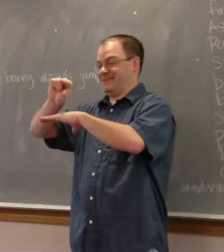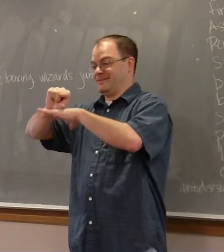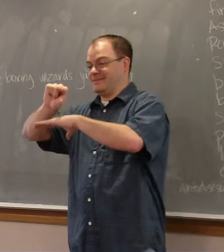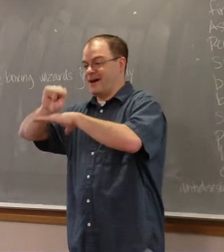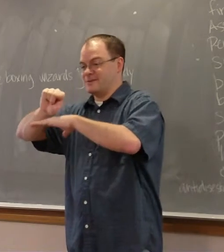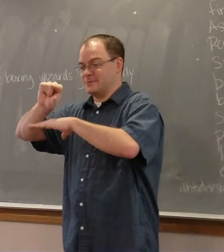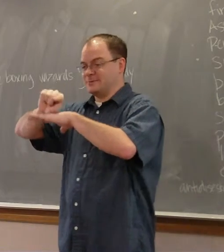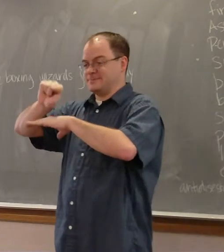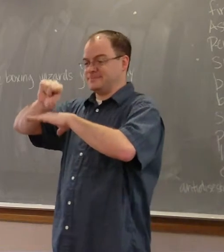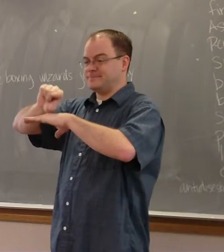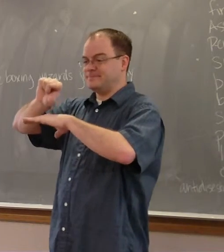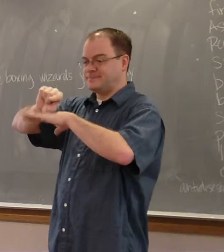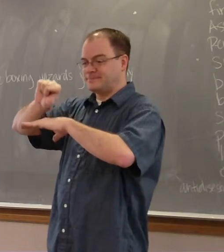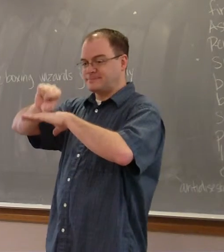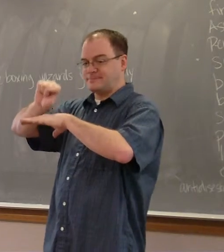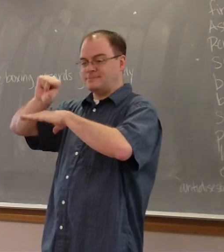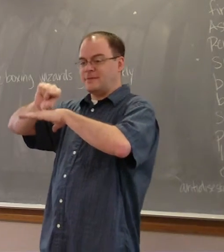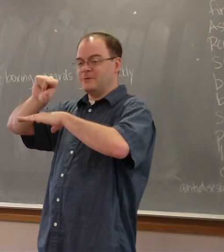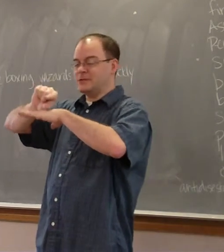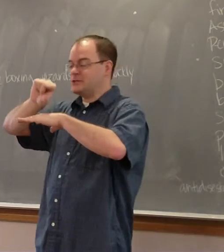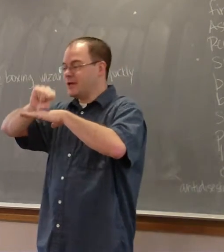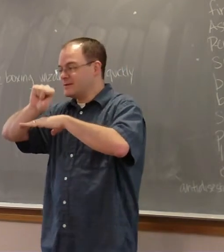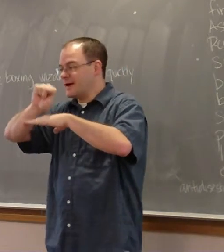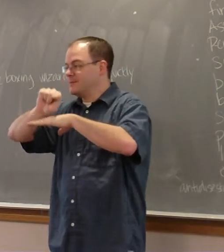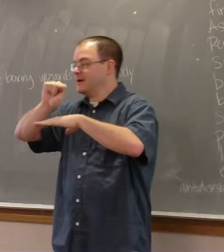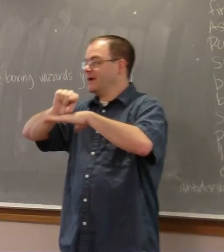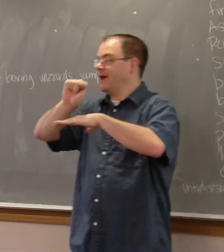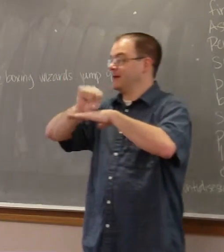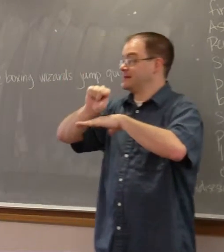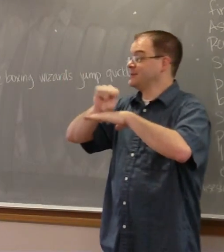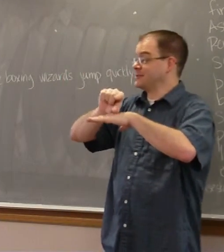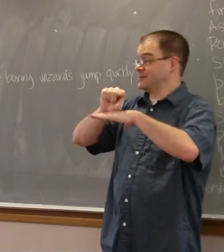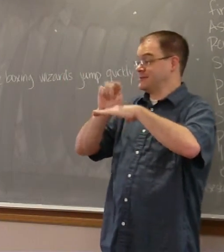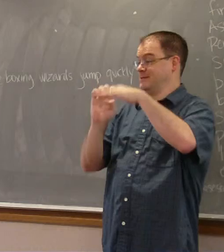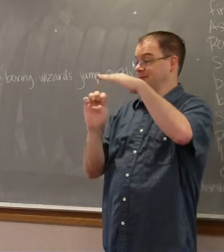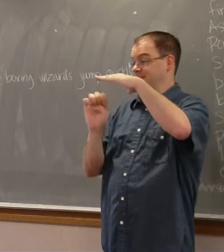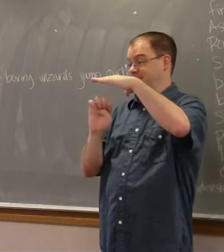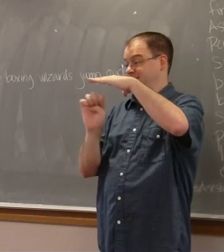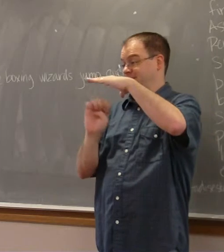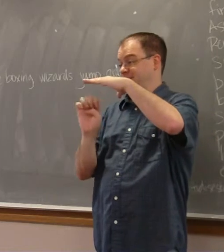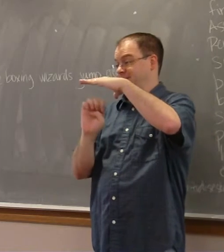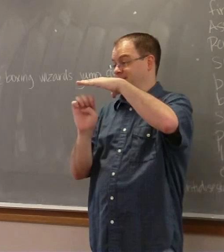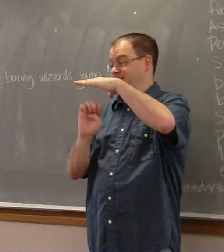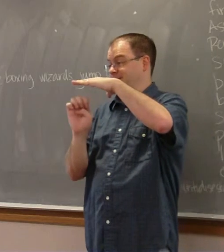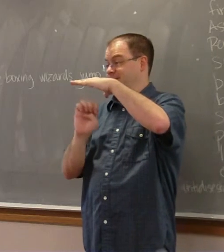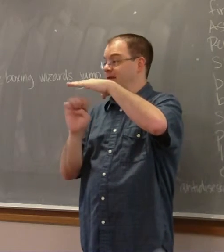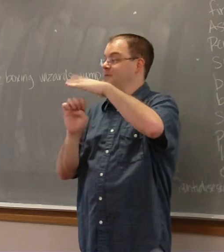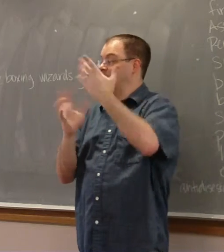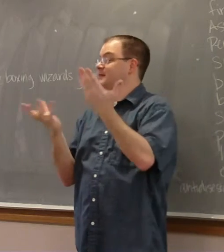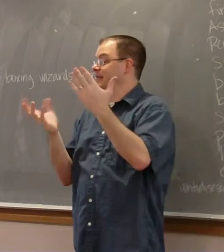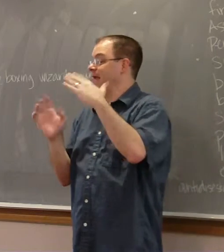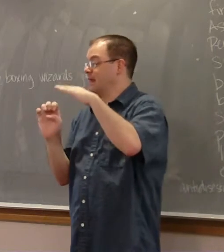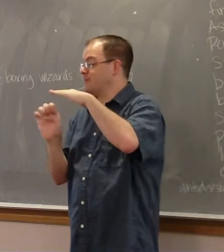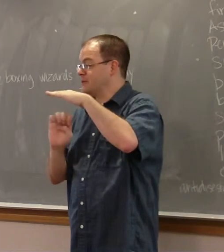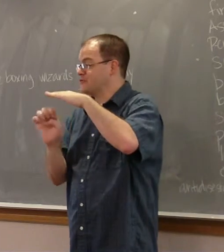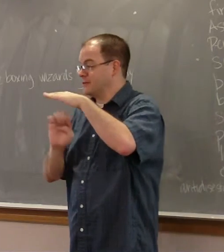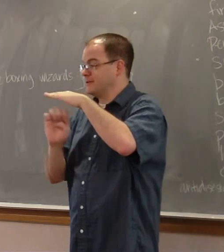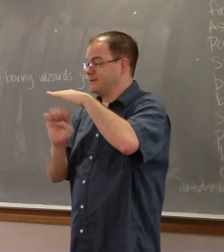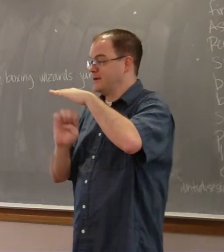This is gospel with the G on top, and essentials. It's basically elementary